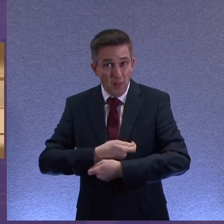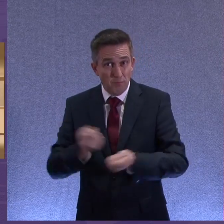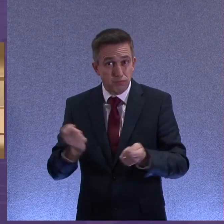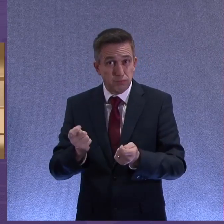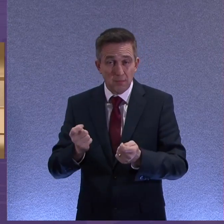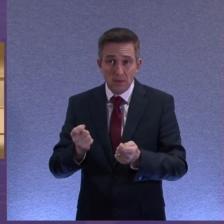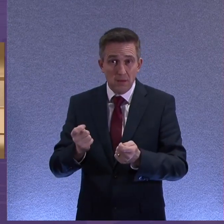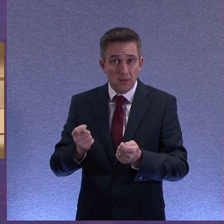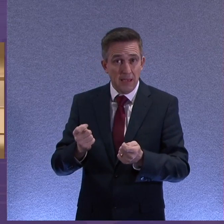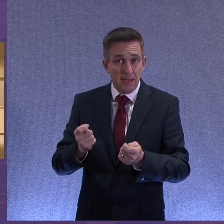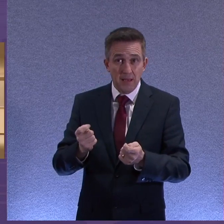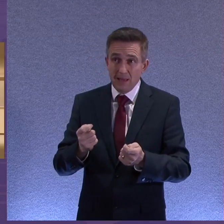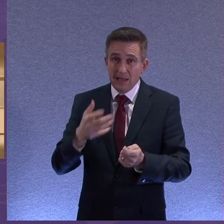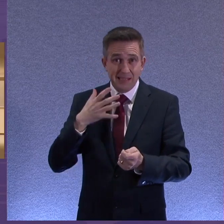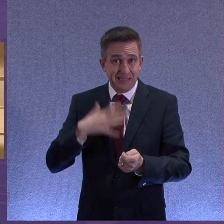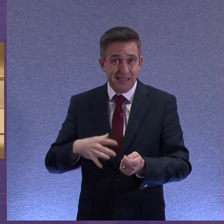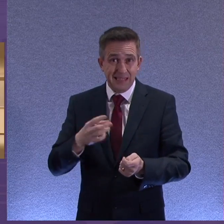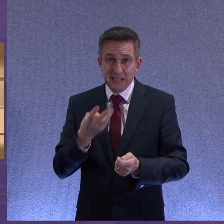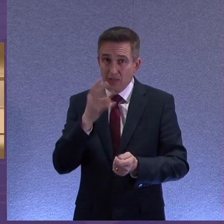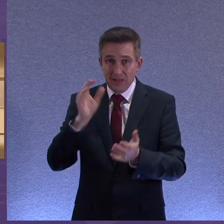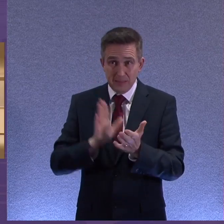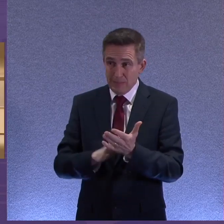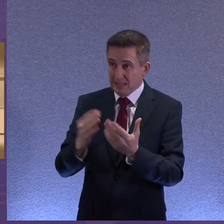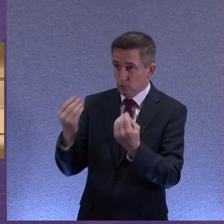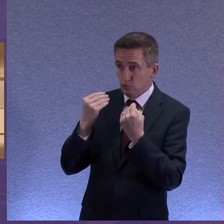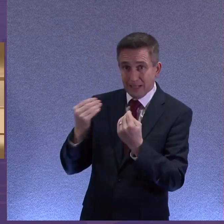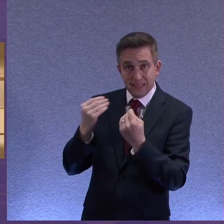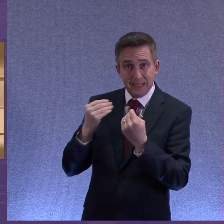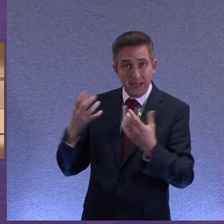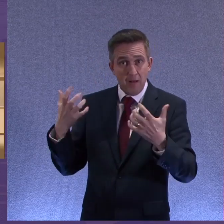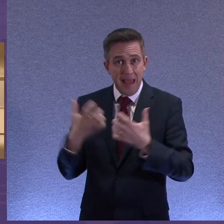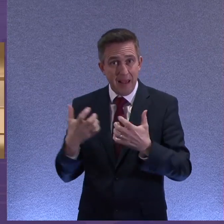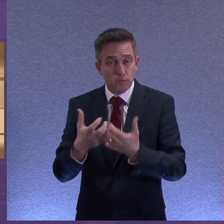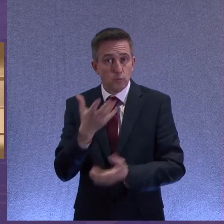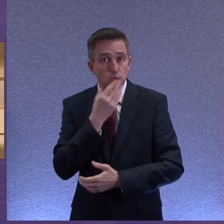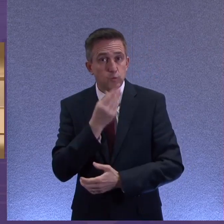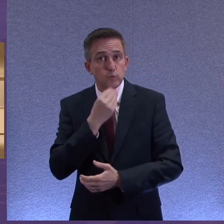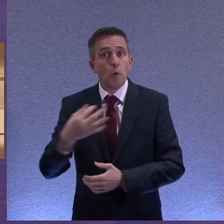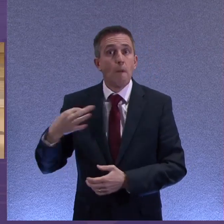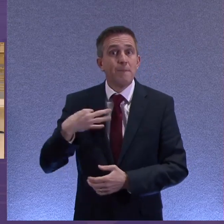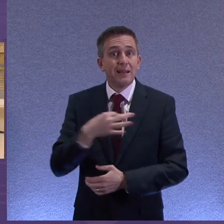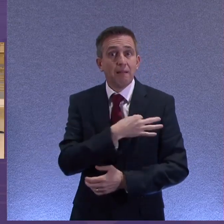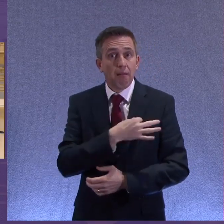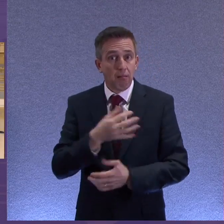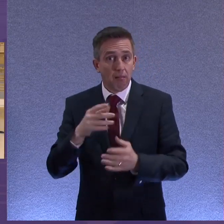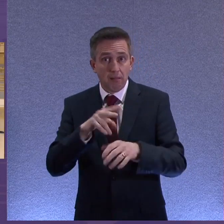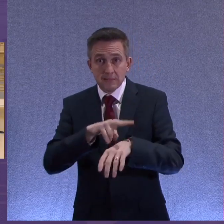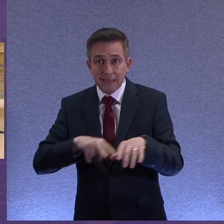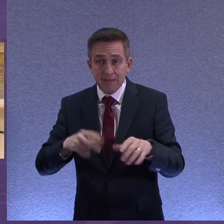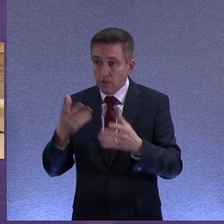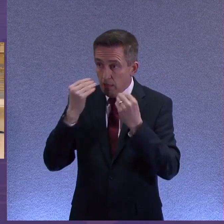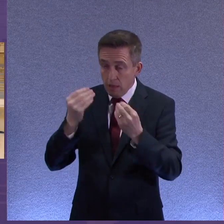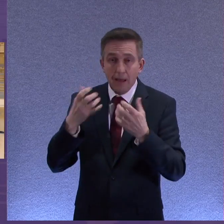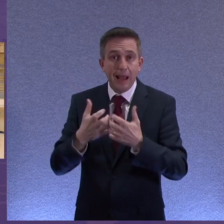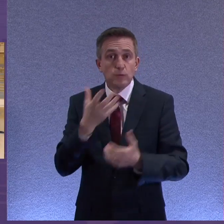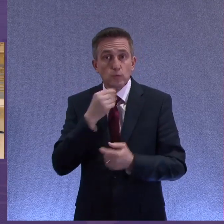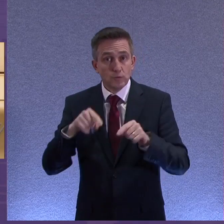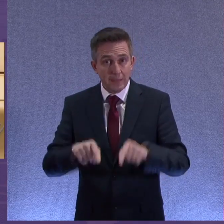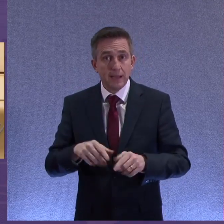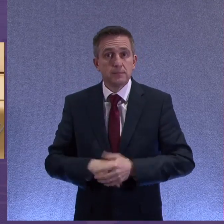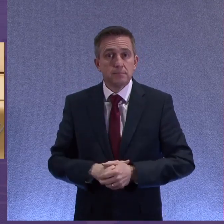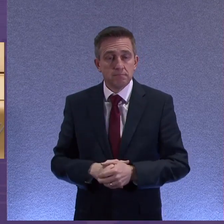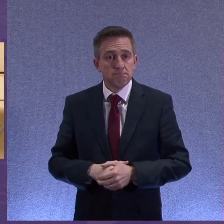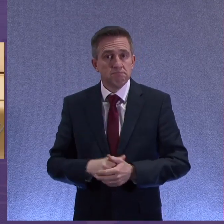and require no more than 30 minutes training for our hard-working medical staff to use? First Minister. So Mr Stewart